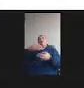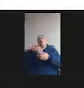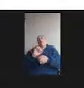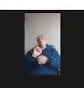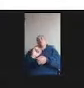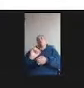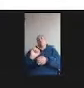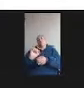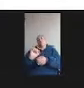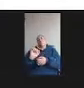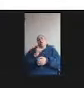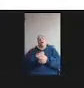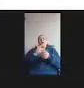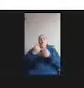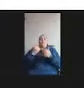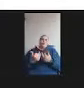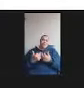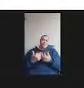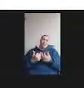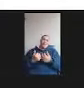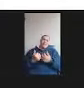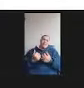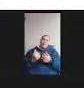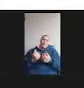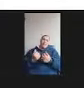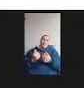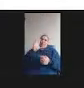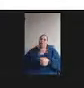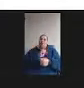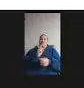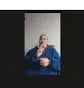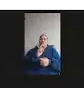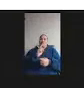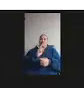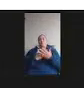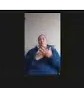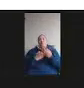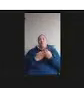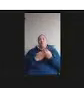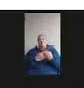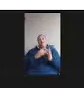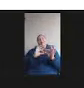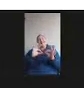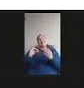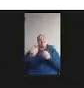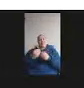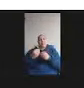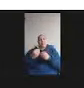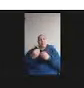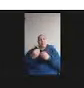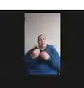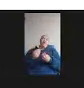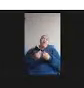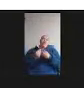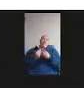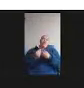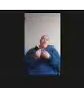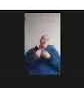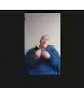our budget projections that we have available? And those are the things that then more often than not get us to an